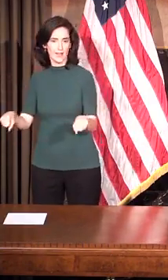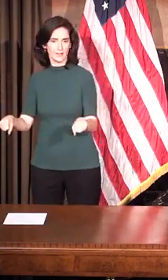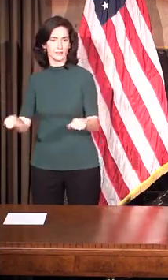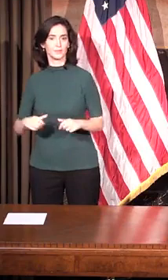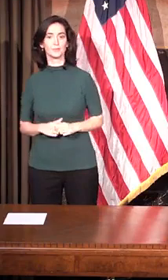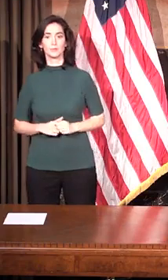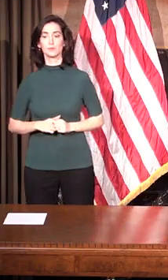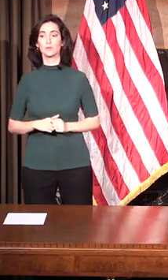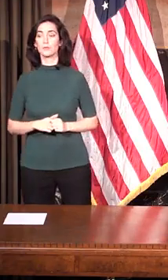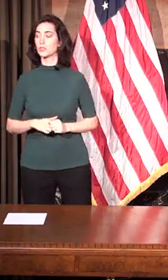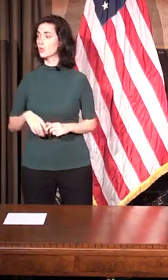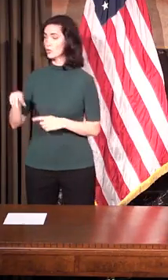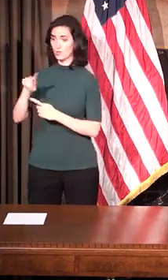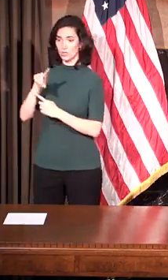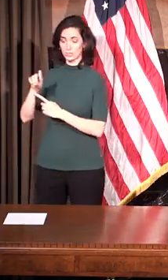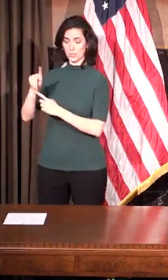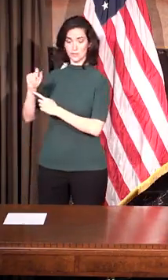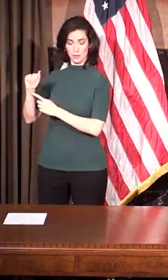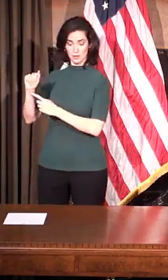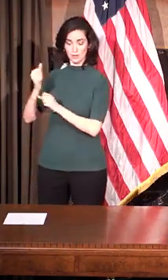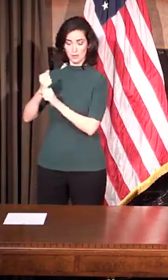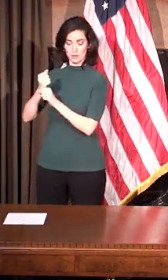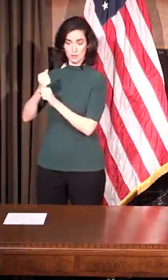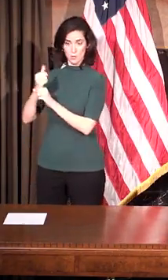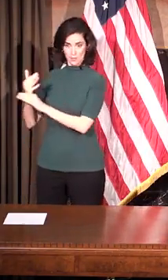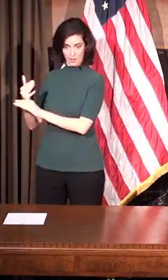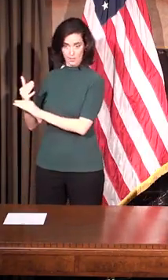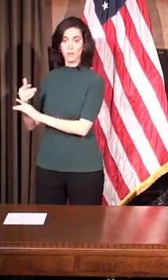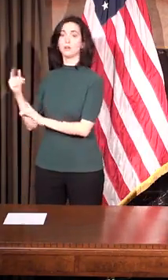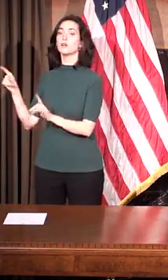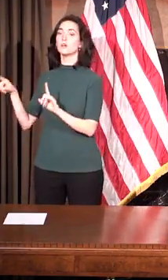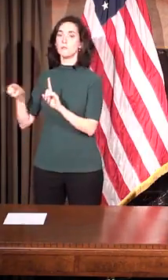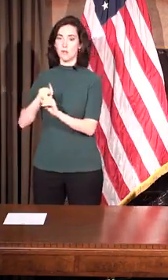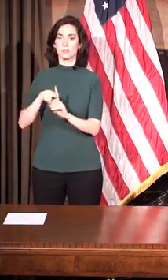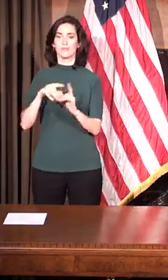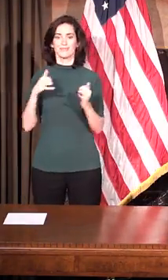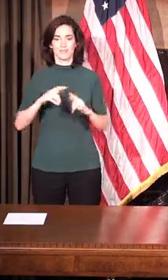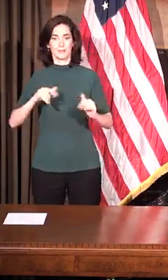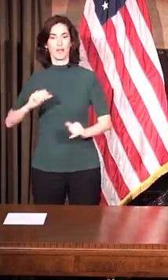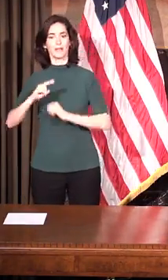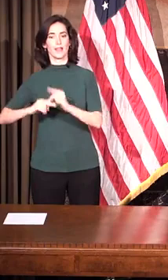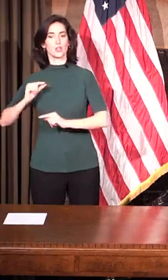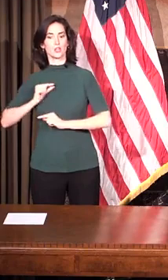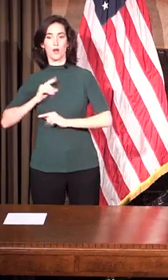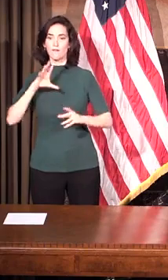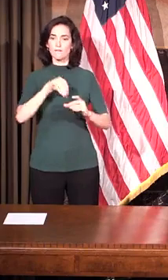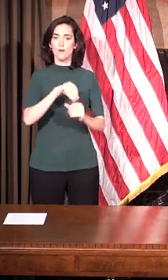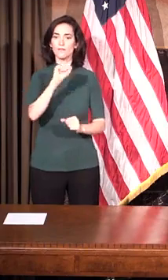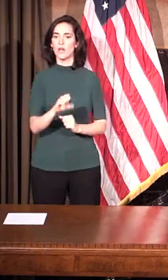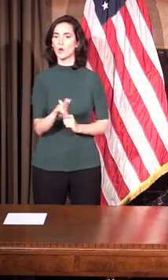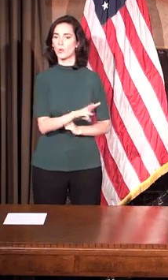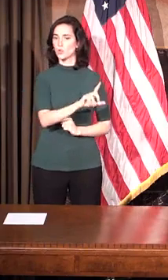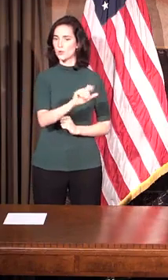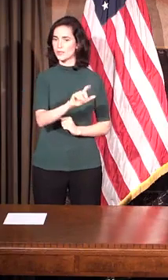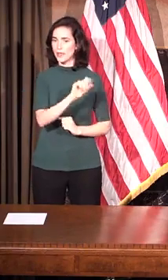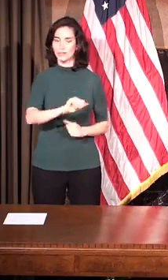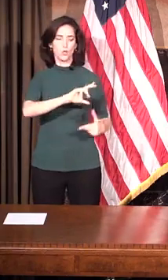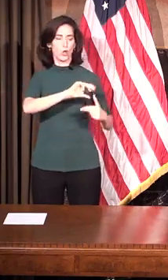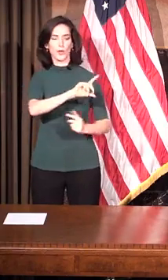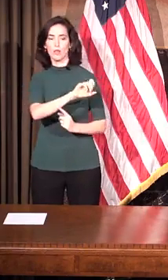the National Guard continues to respond to recovery efforts in southwest Louisiana related to Hurricanes Laura and Delta, and